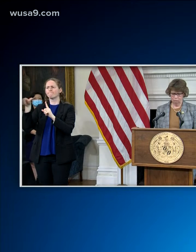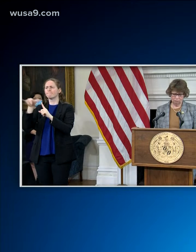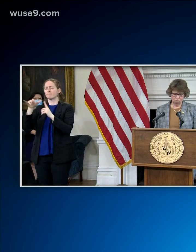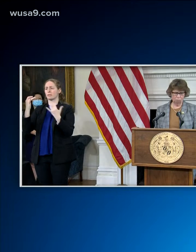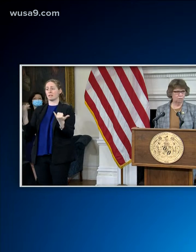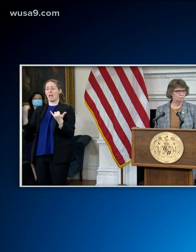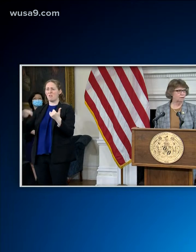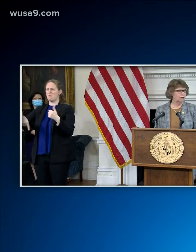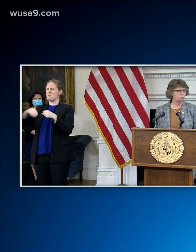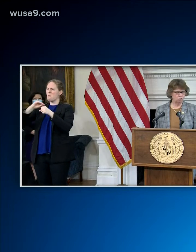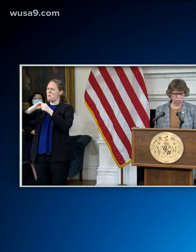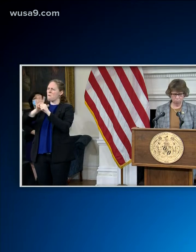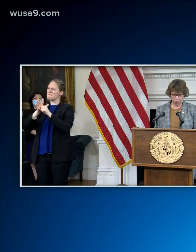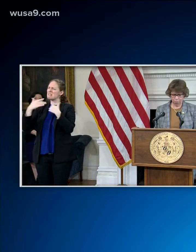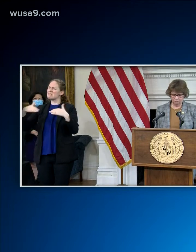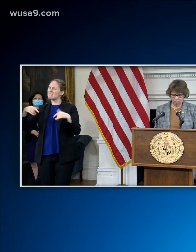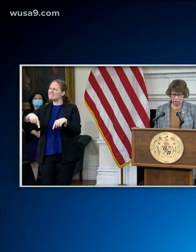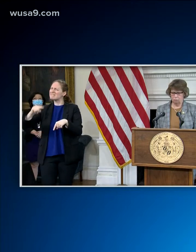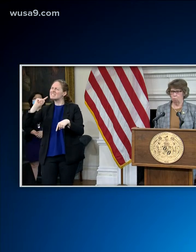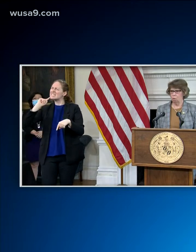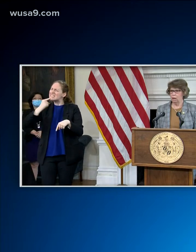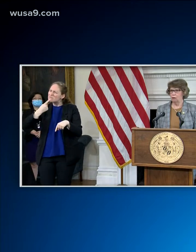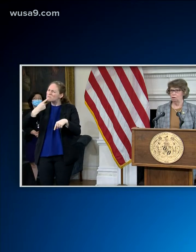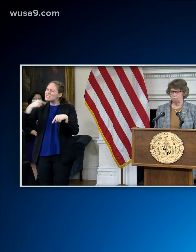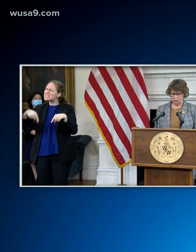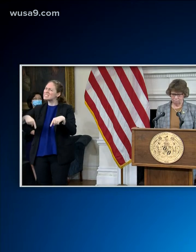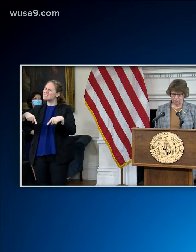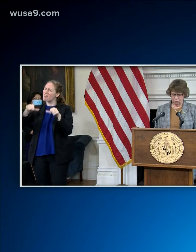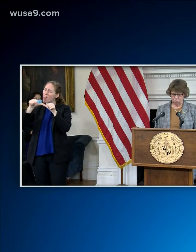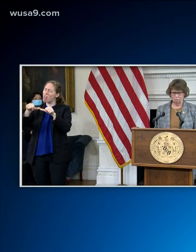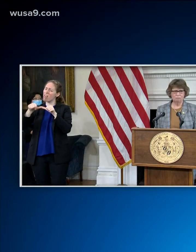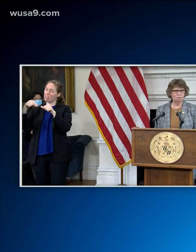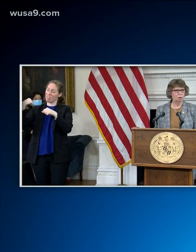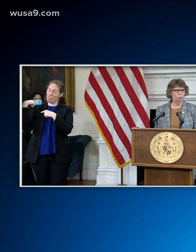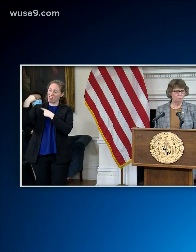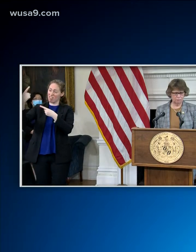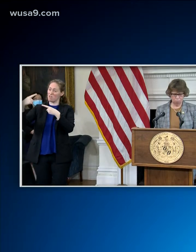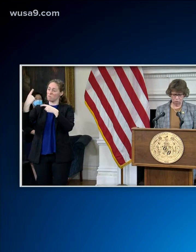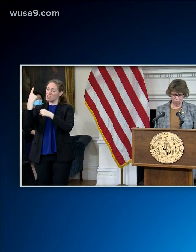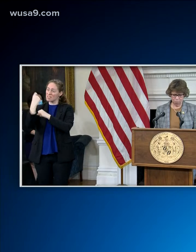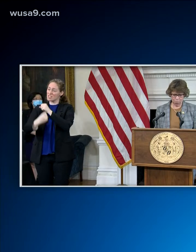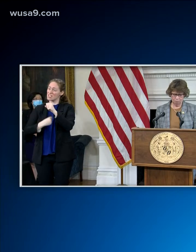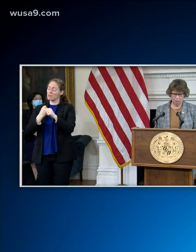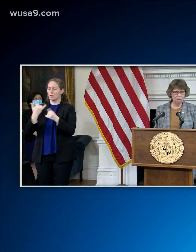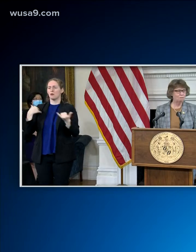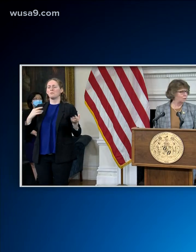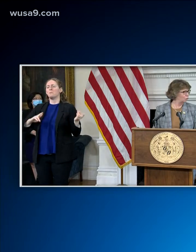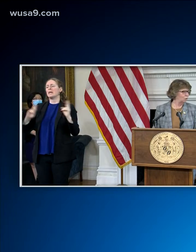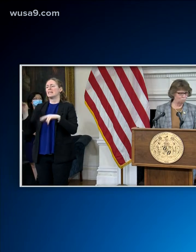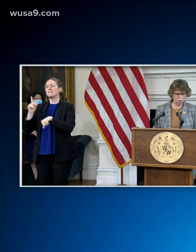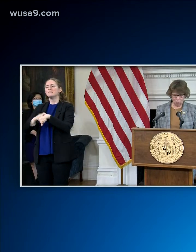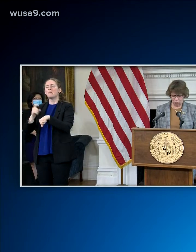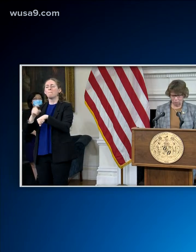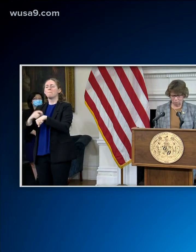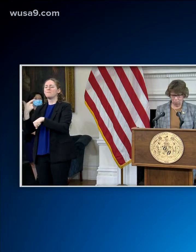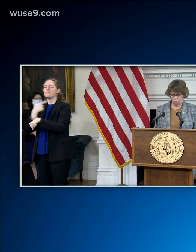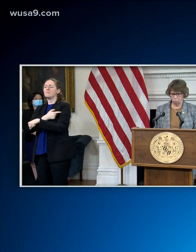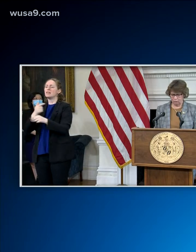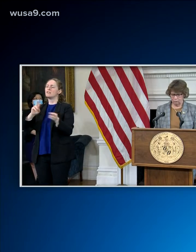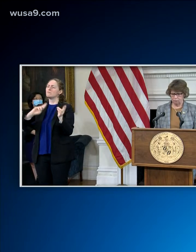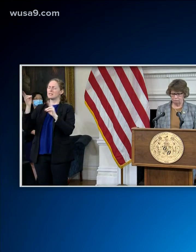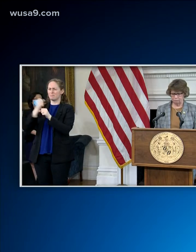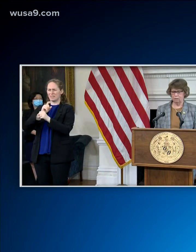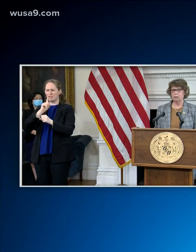impactful than during this last year, and the rollout of vaccinations is no exception. Thank you, Governor Hogan,